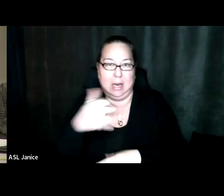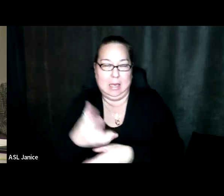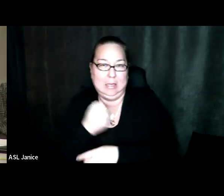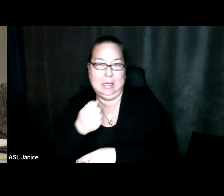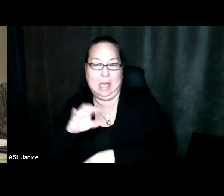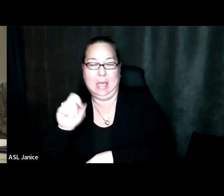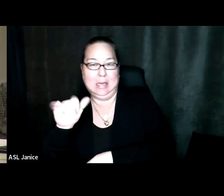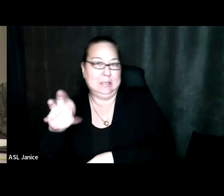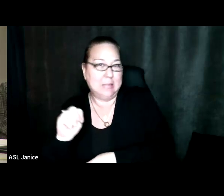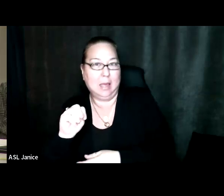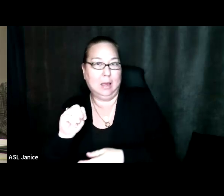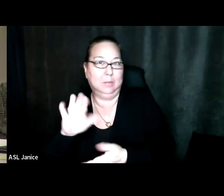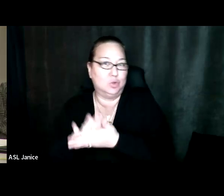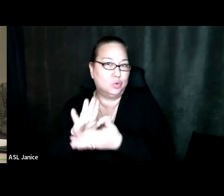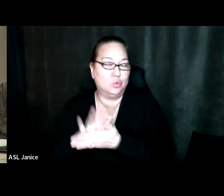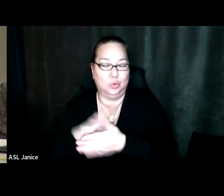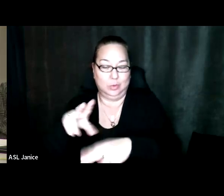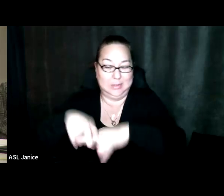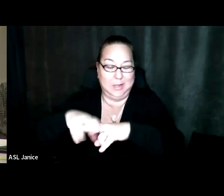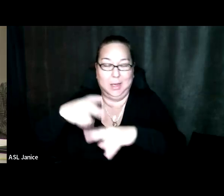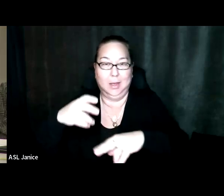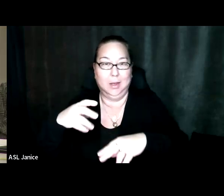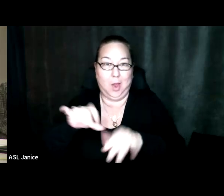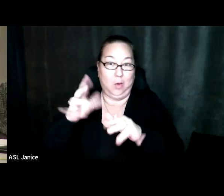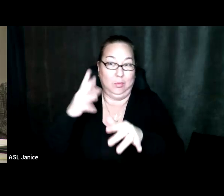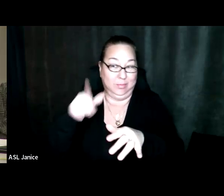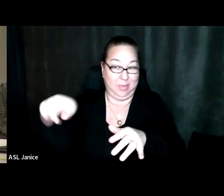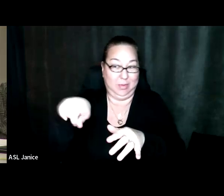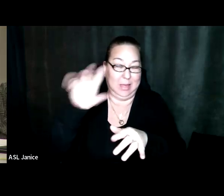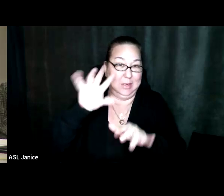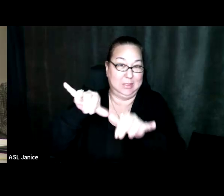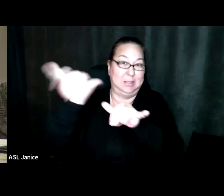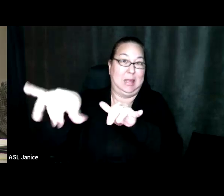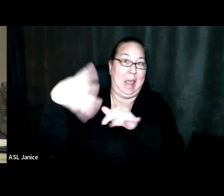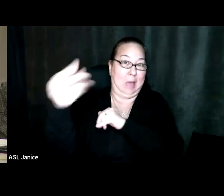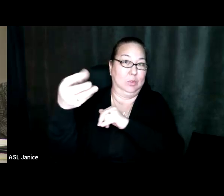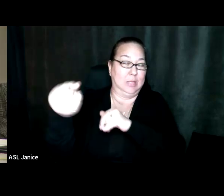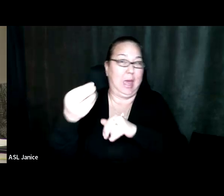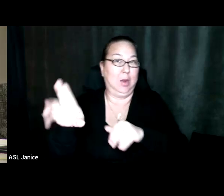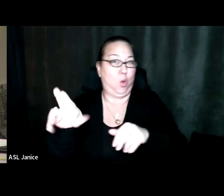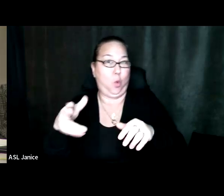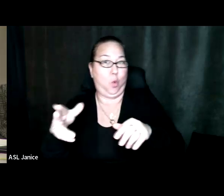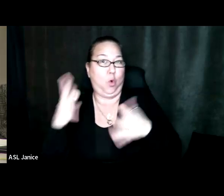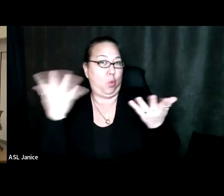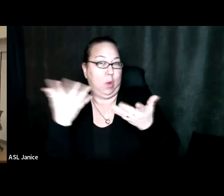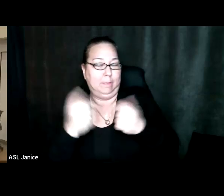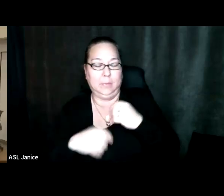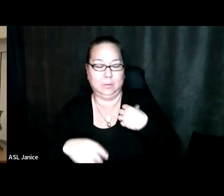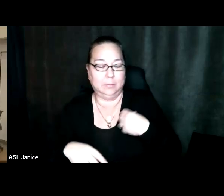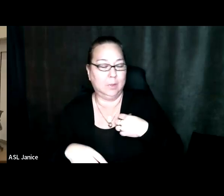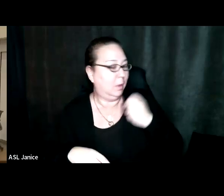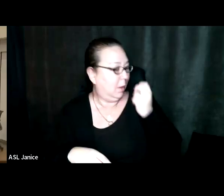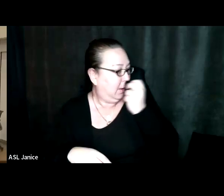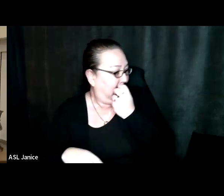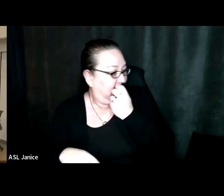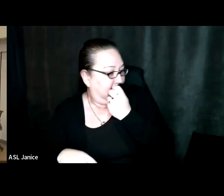to remain outside of the BPS or come into the BPS? So I think if we can look at that, that would be helpful. But I do remind us all that